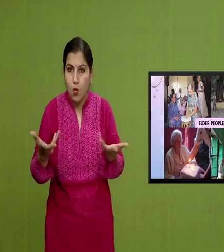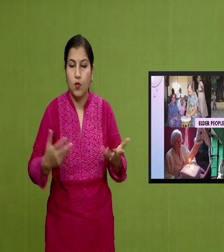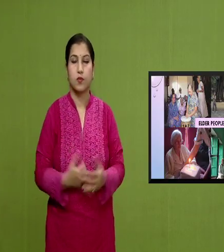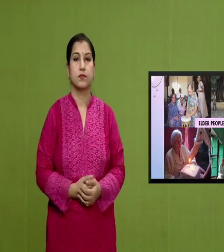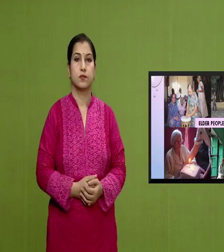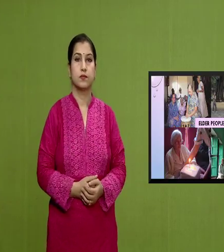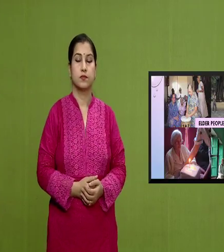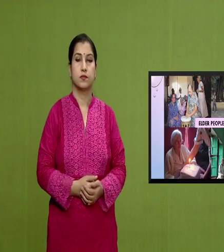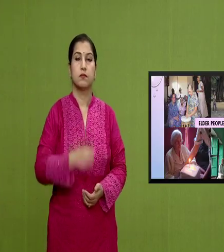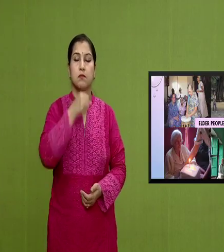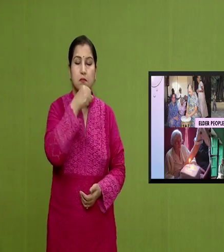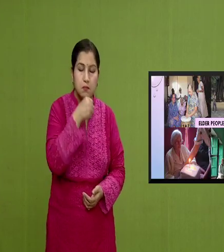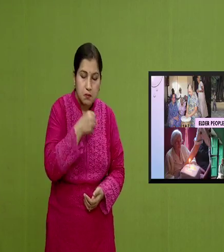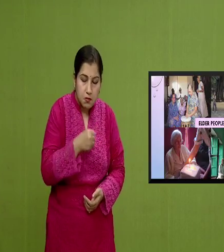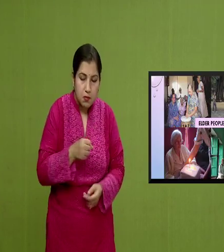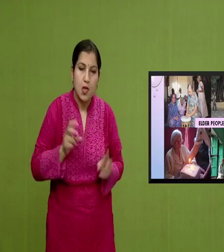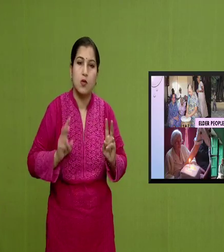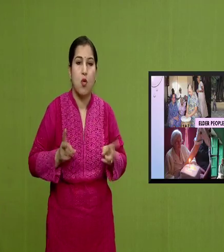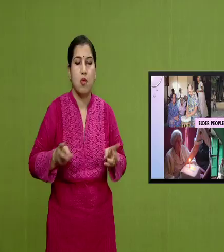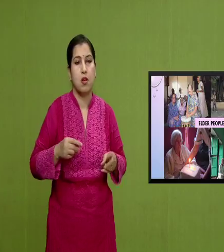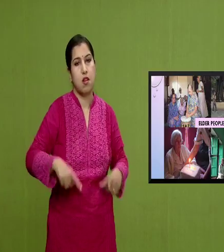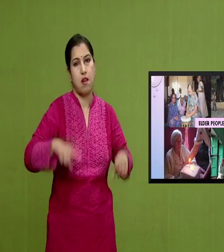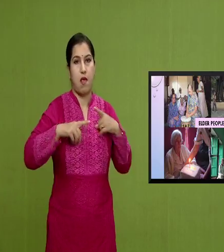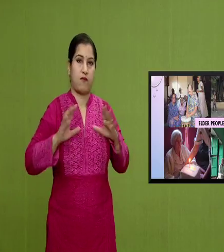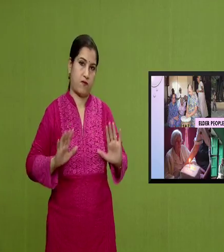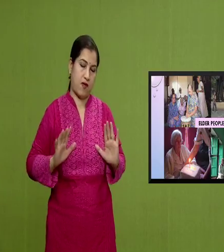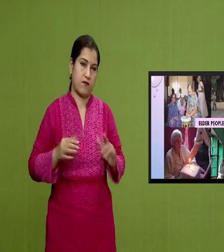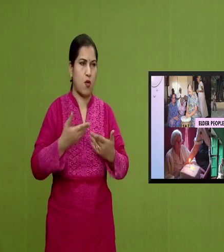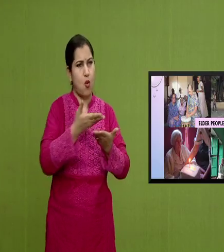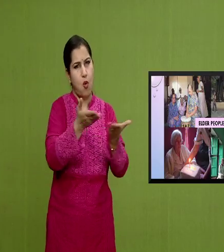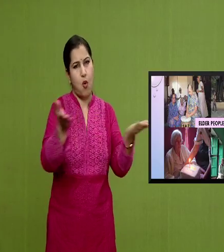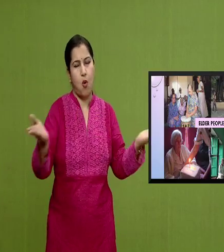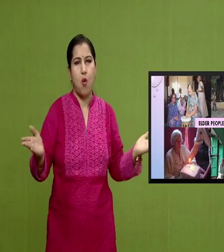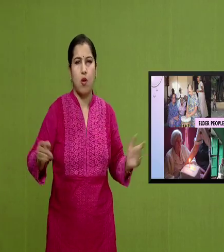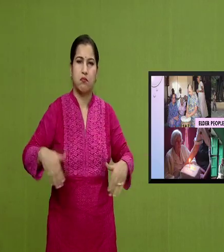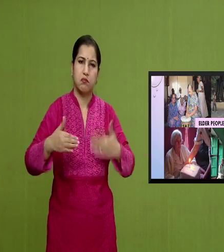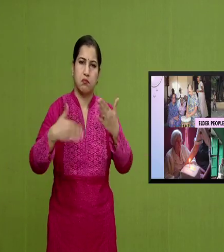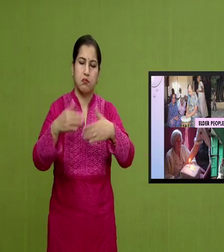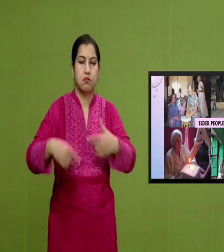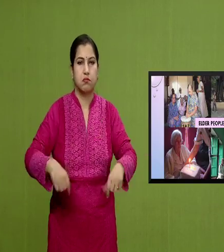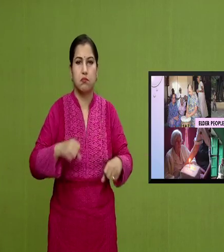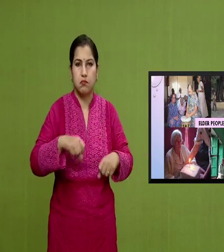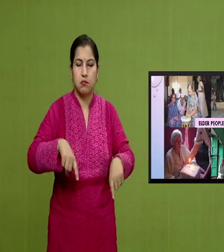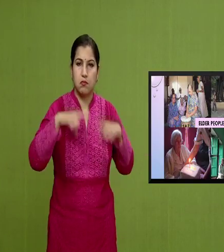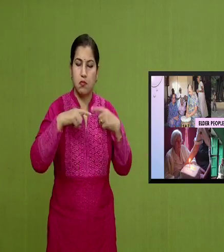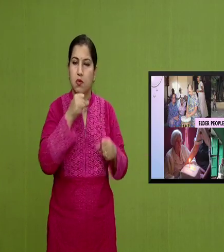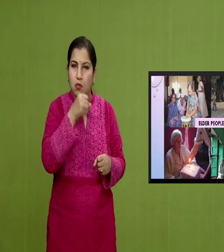Aging is a normal process of life and alters the capacity of the